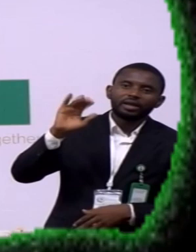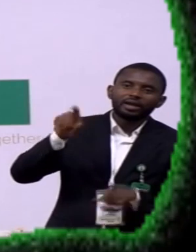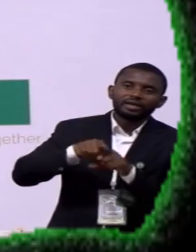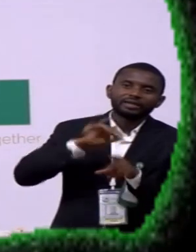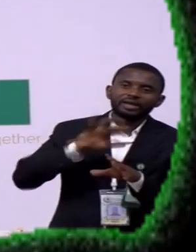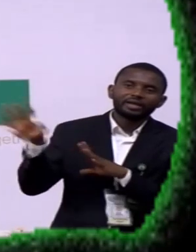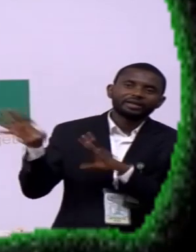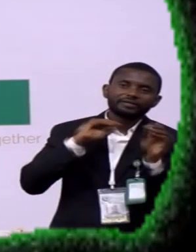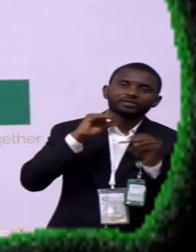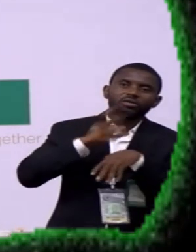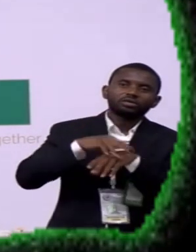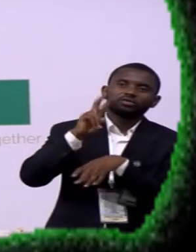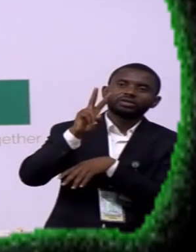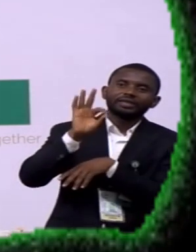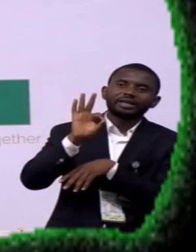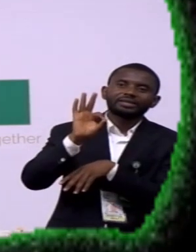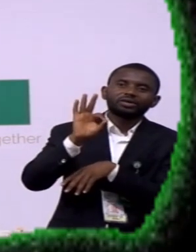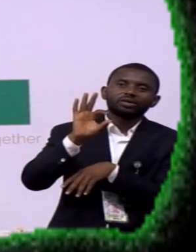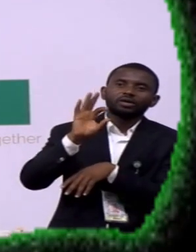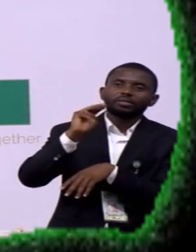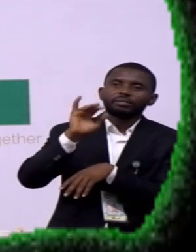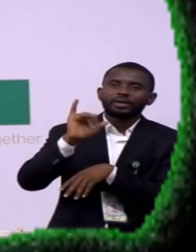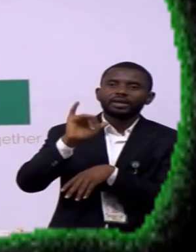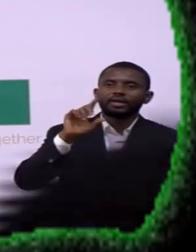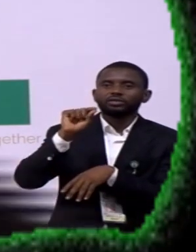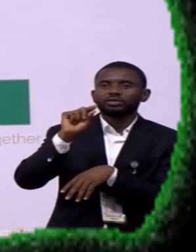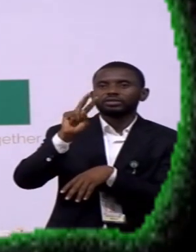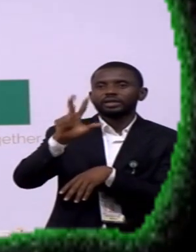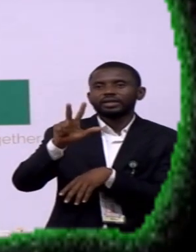the 29th of May 2023,